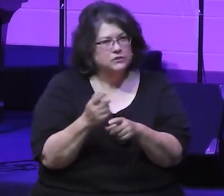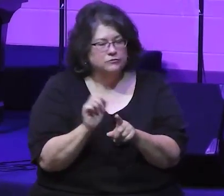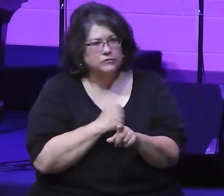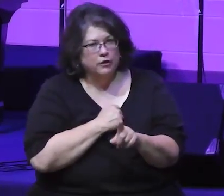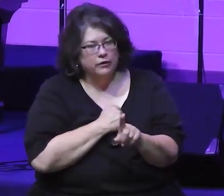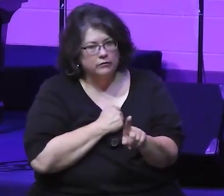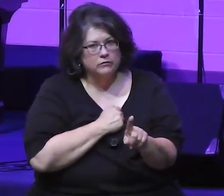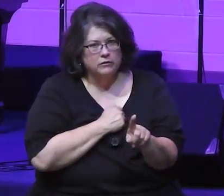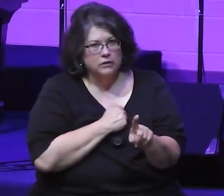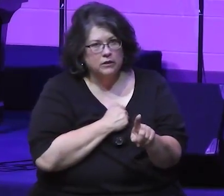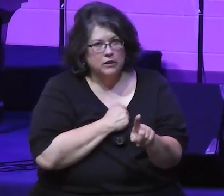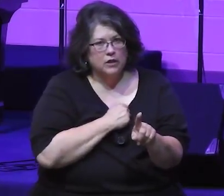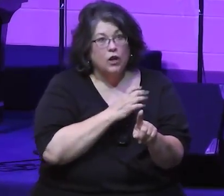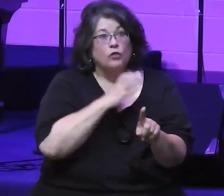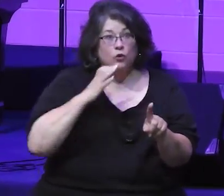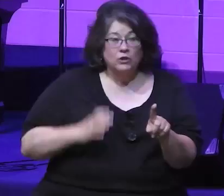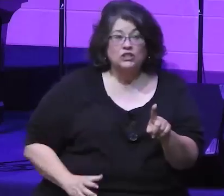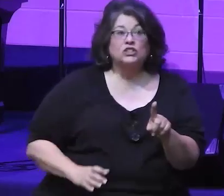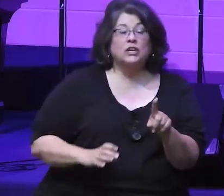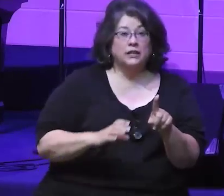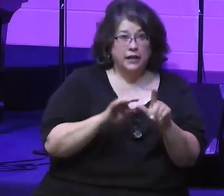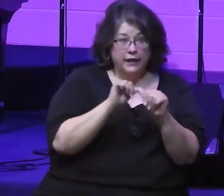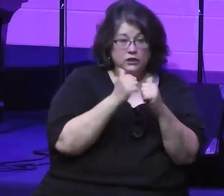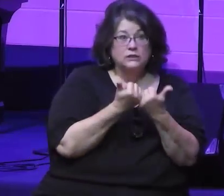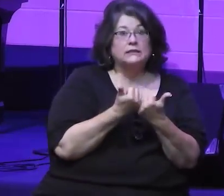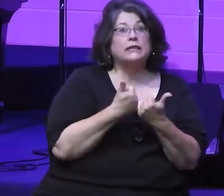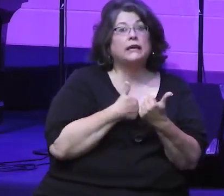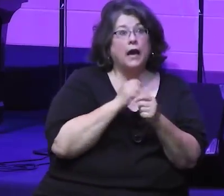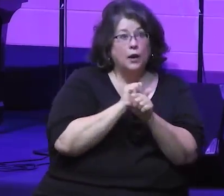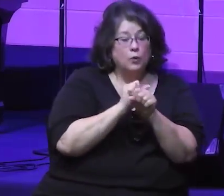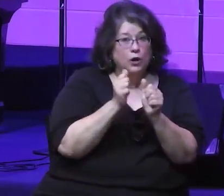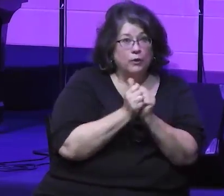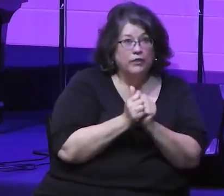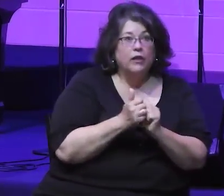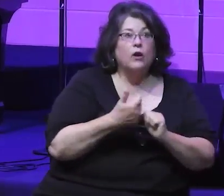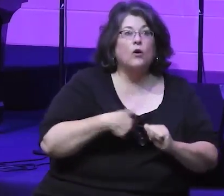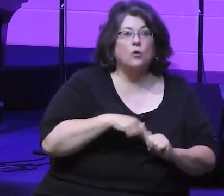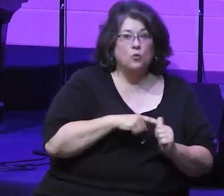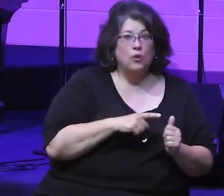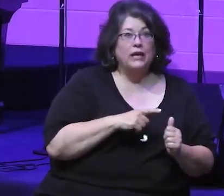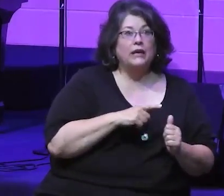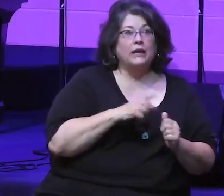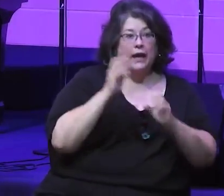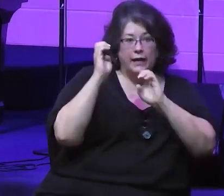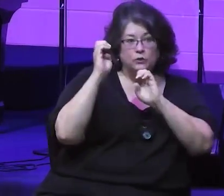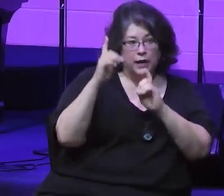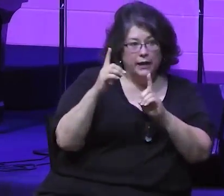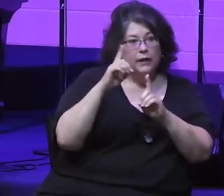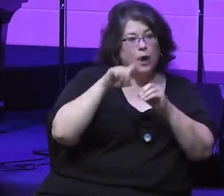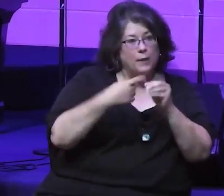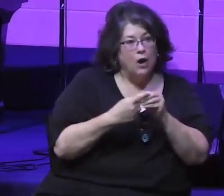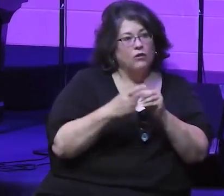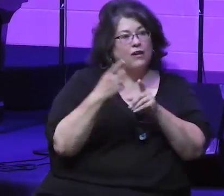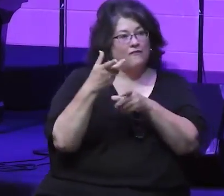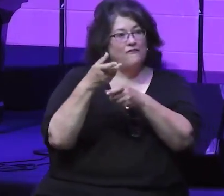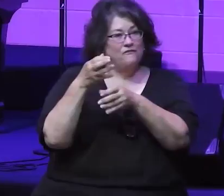Christian educational nonprofit I work for is called Denver Institute. We do faith and work education for Denver's industries